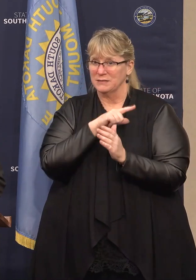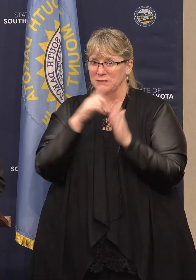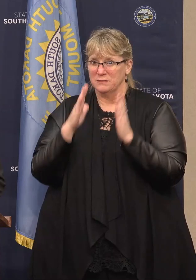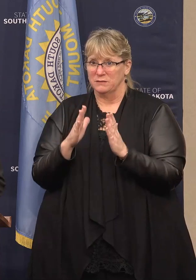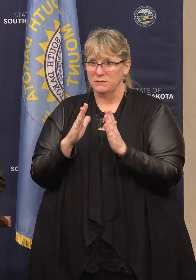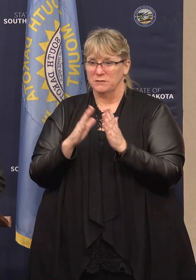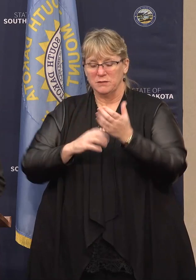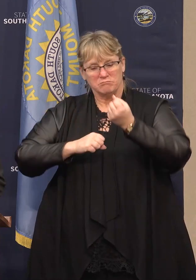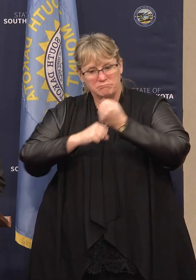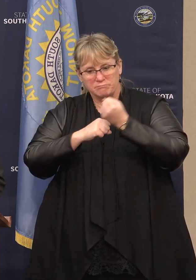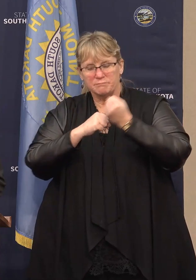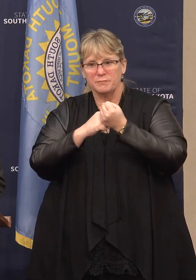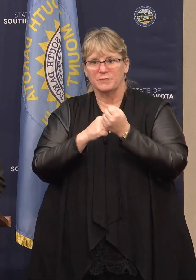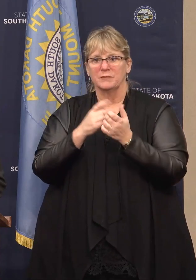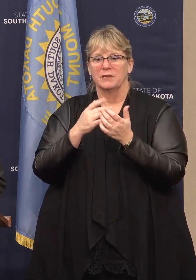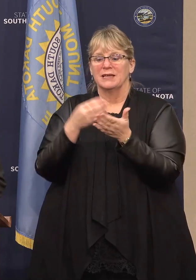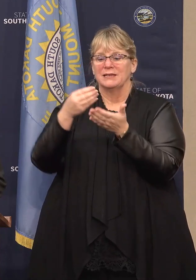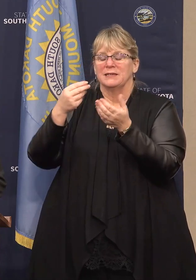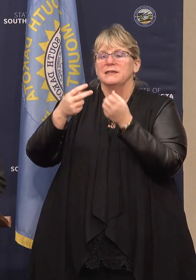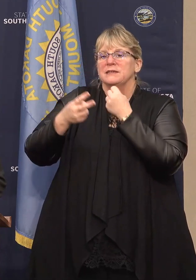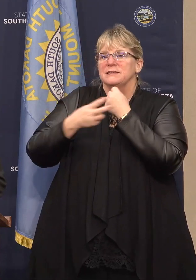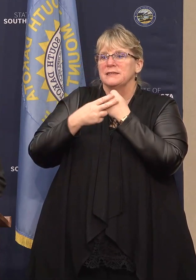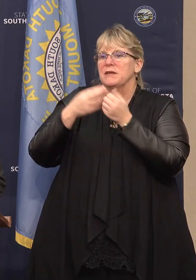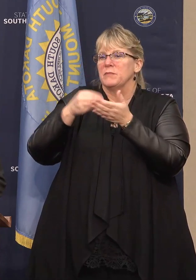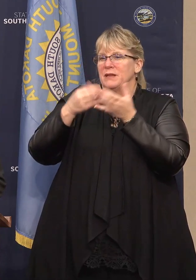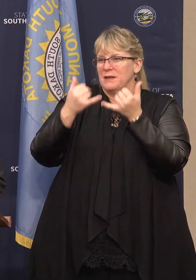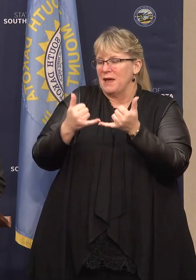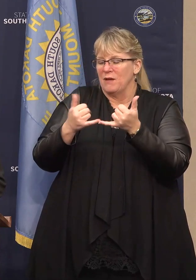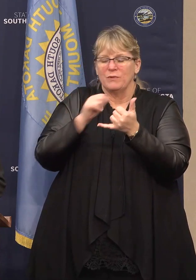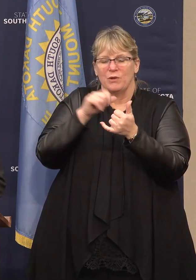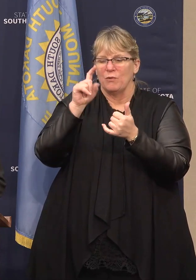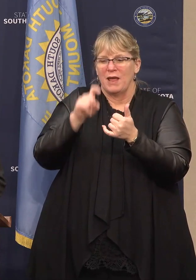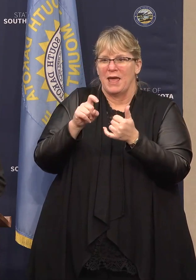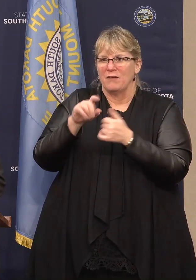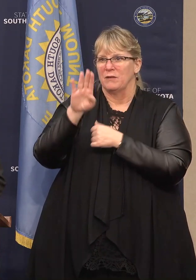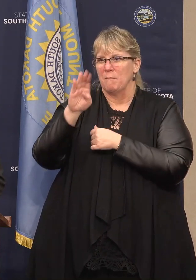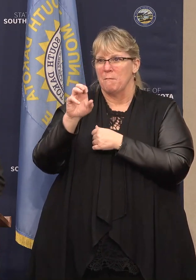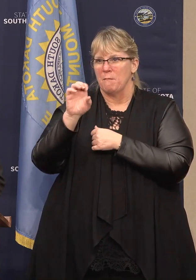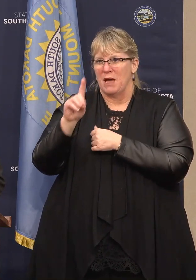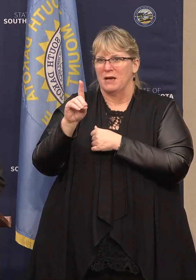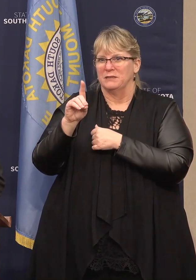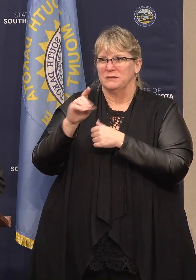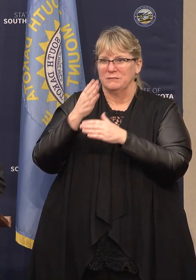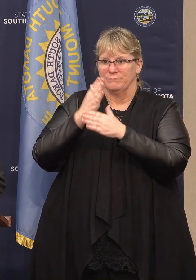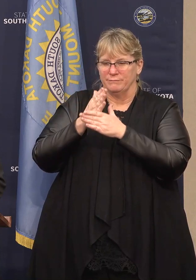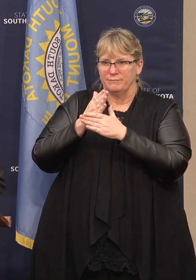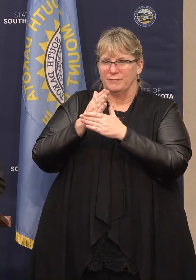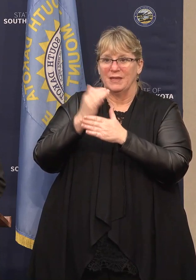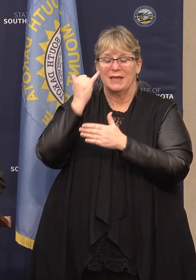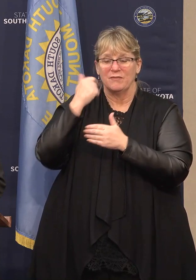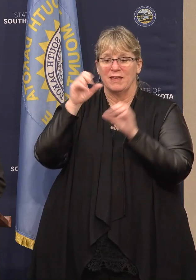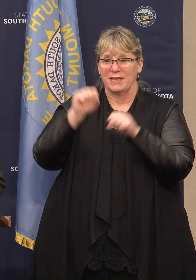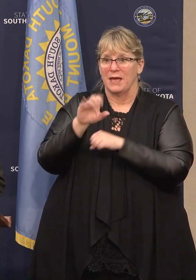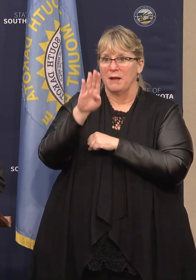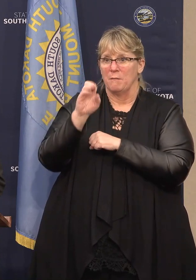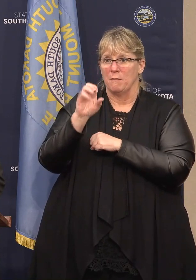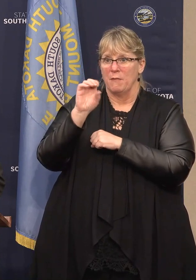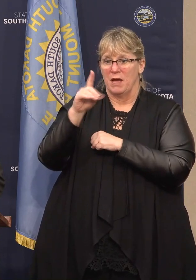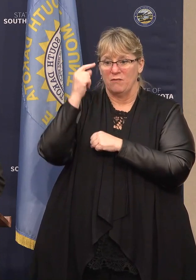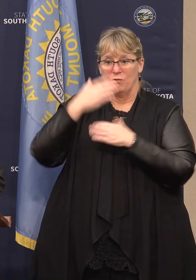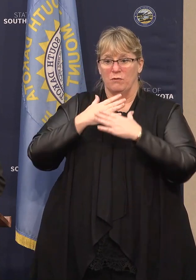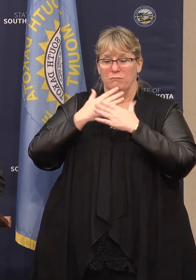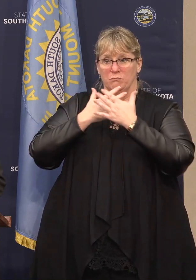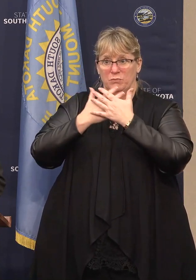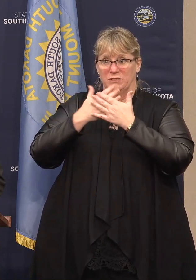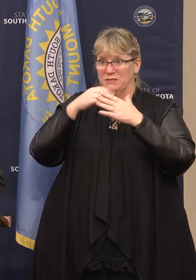be proactive, to start saving money now so that we don't have to bond for that. And remember, if legislators say that we can bond for prisons in the